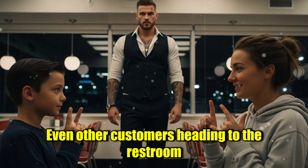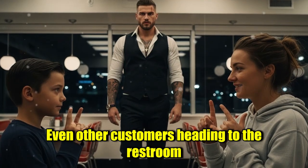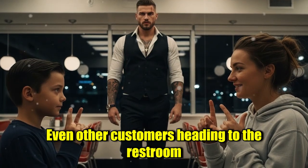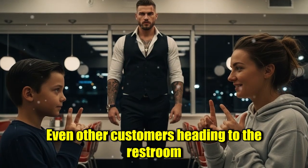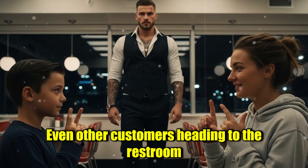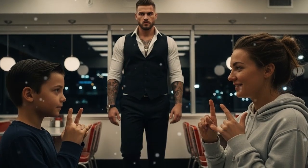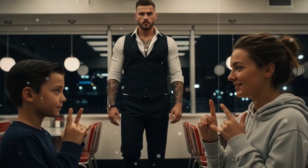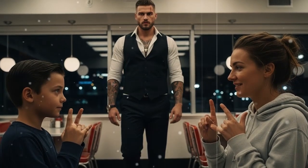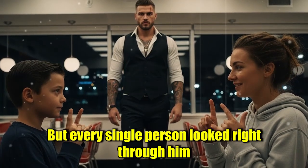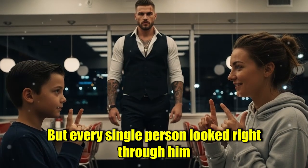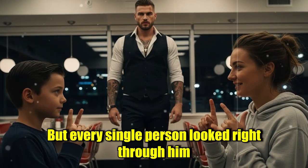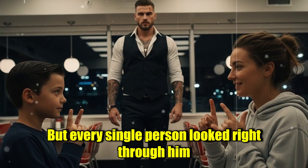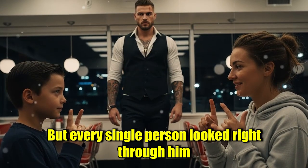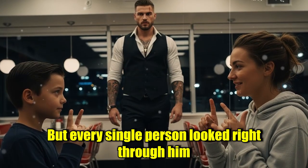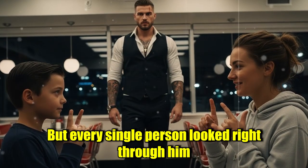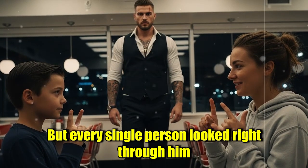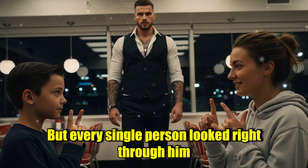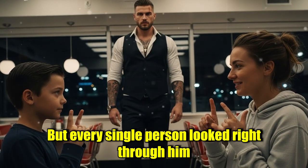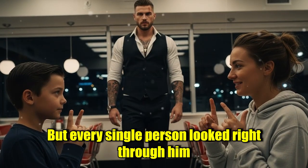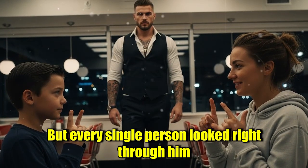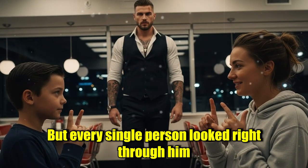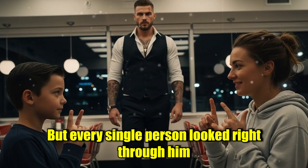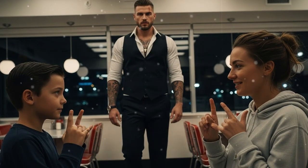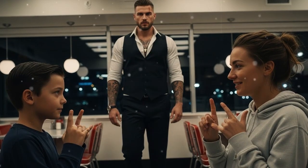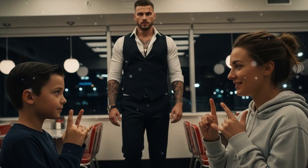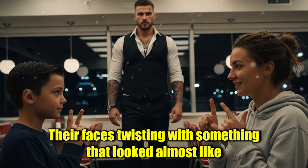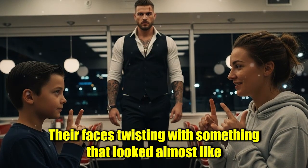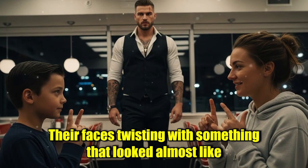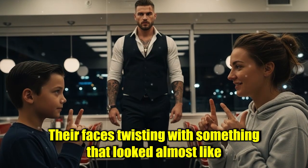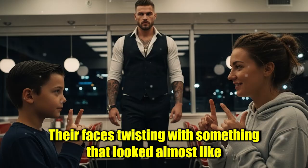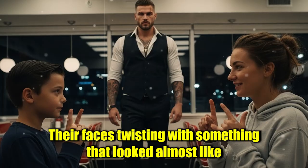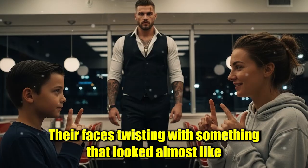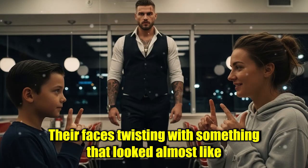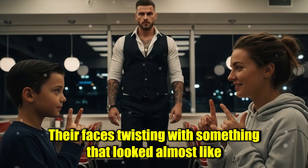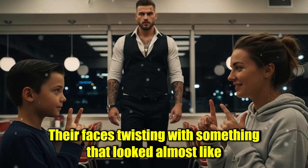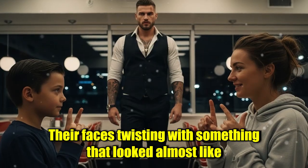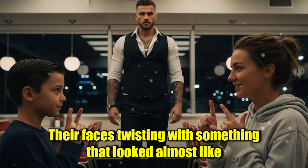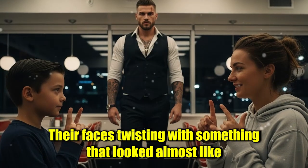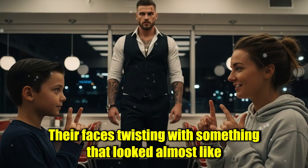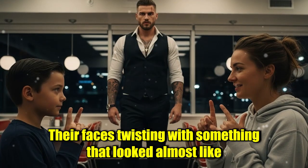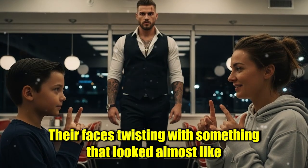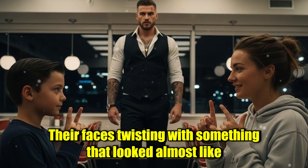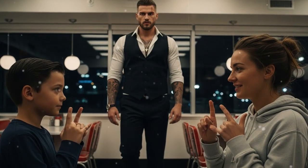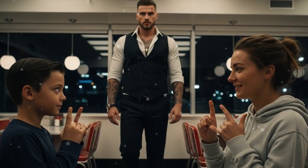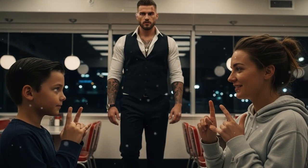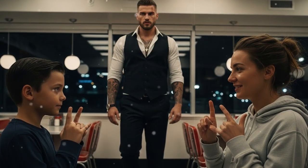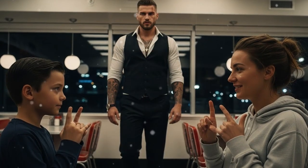to the restroom. But every single person looked right through him, their faces twisting with something that looked almost like